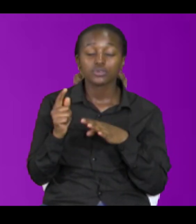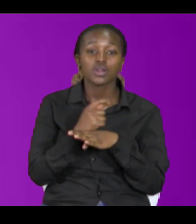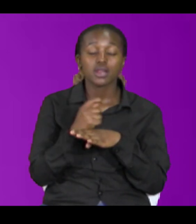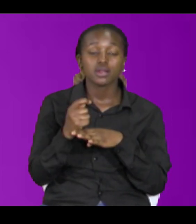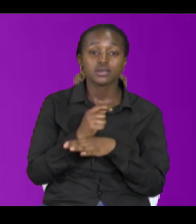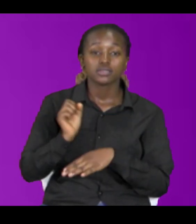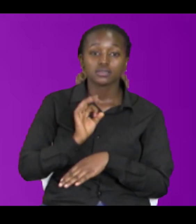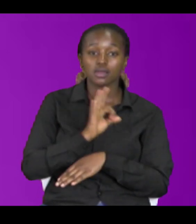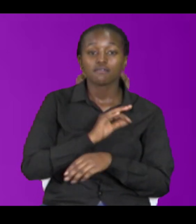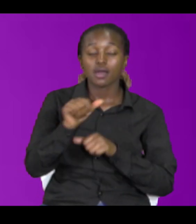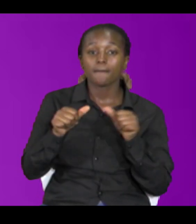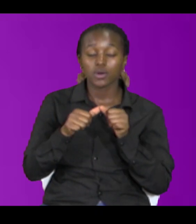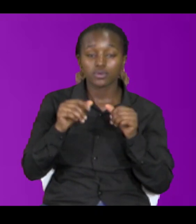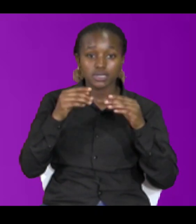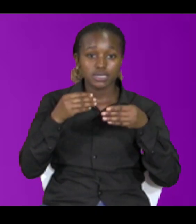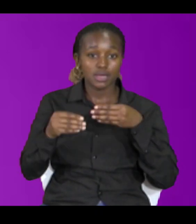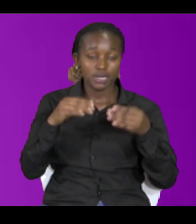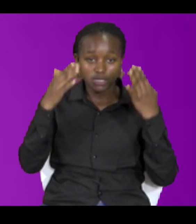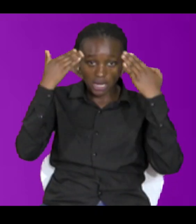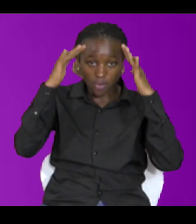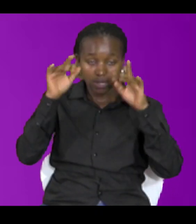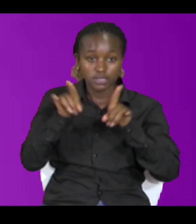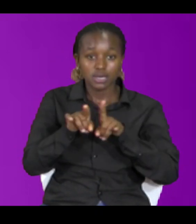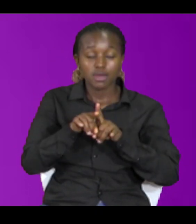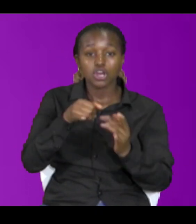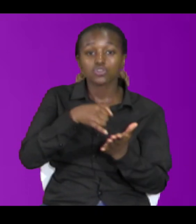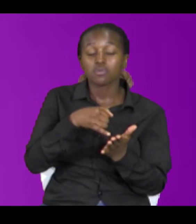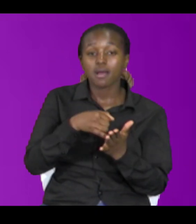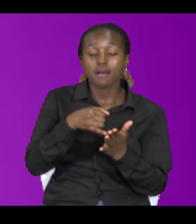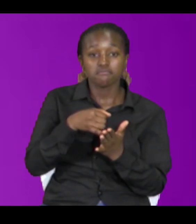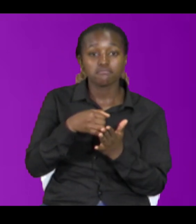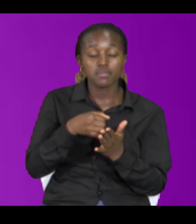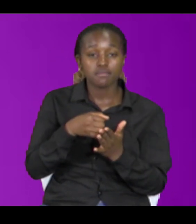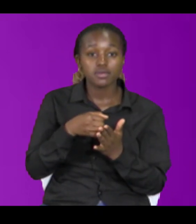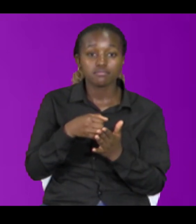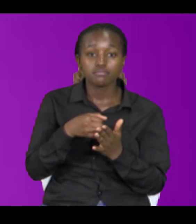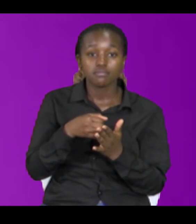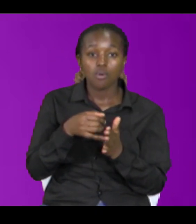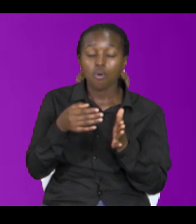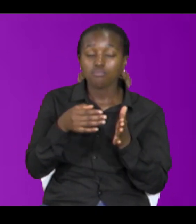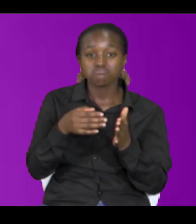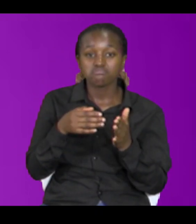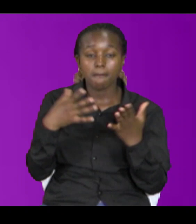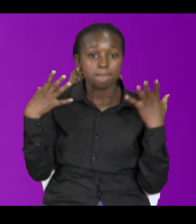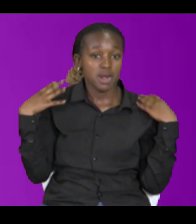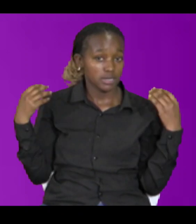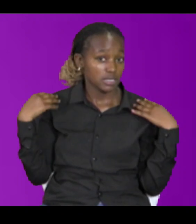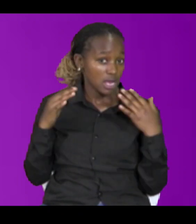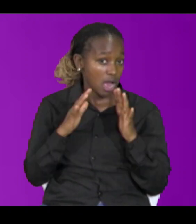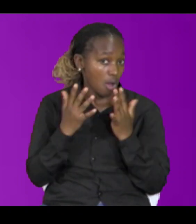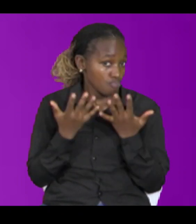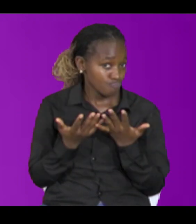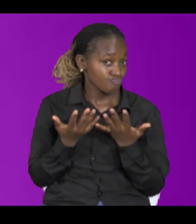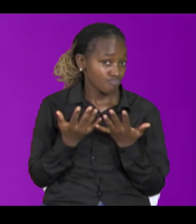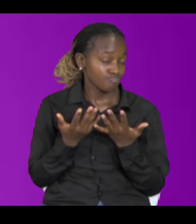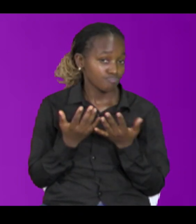on disability awareness and inclusive practices. This is very important because you